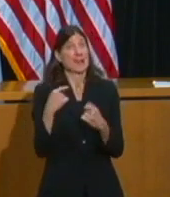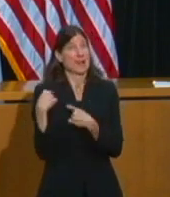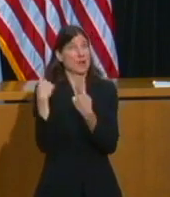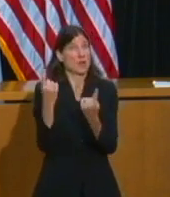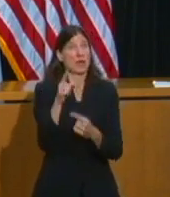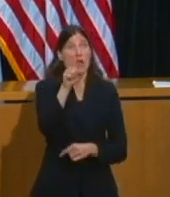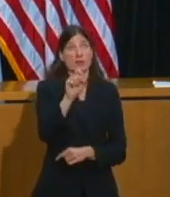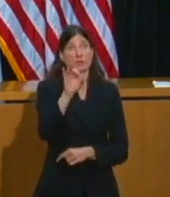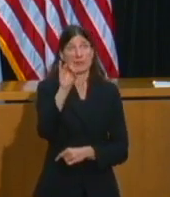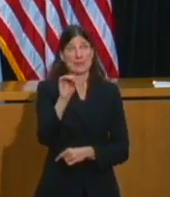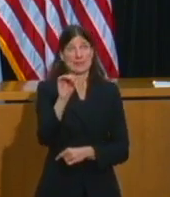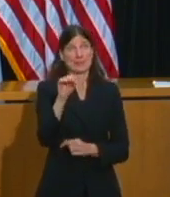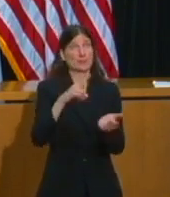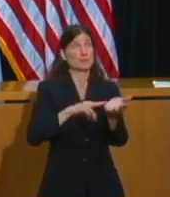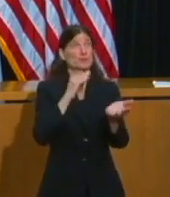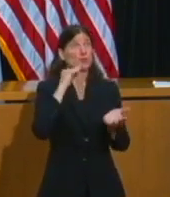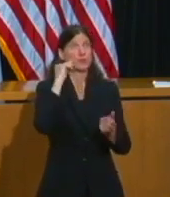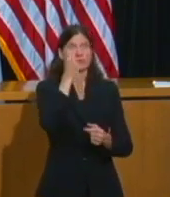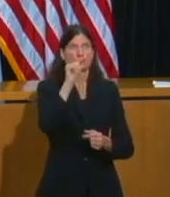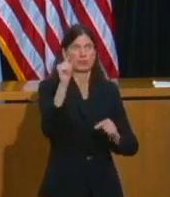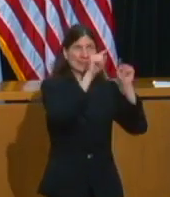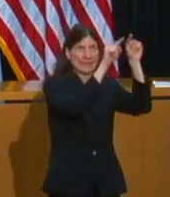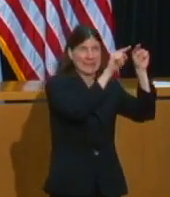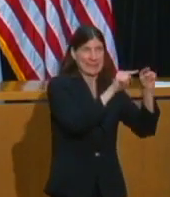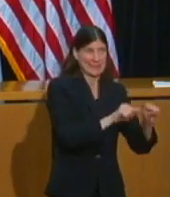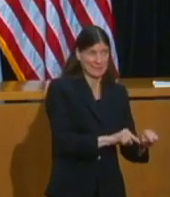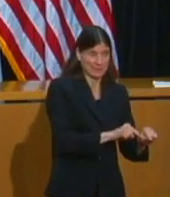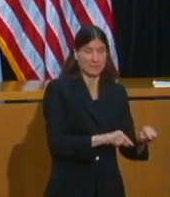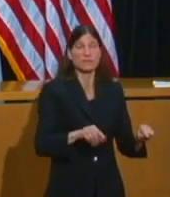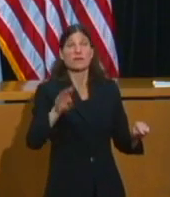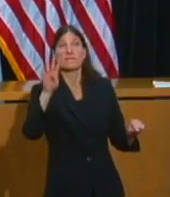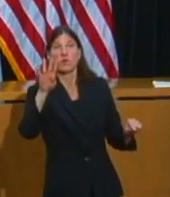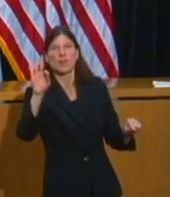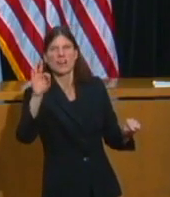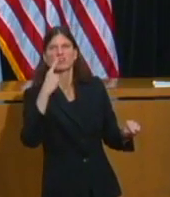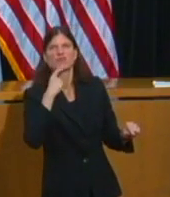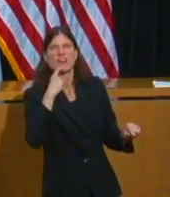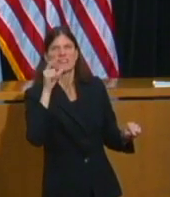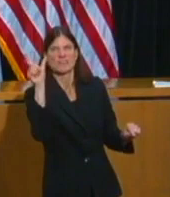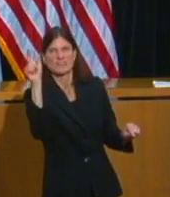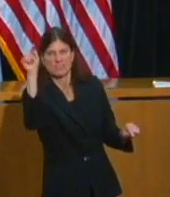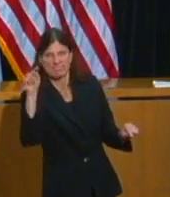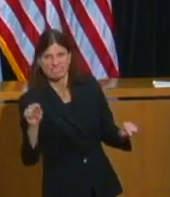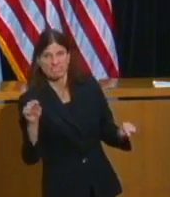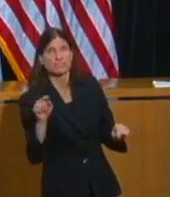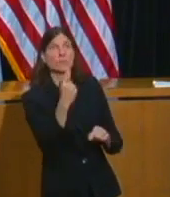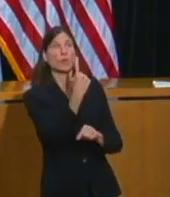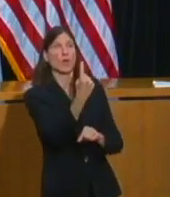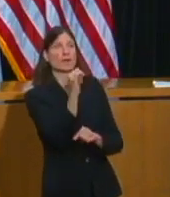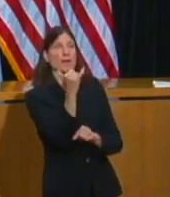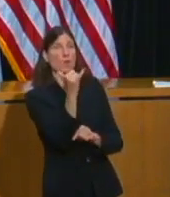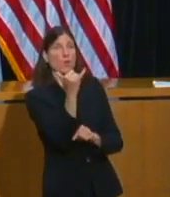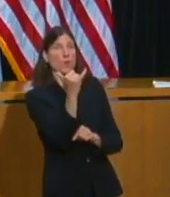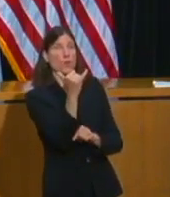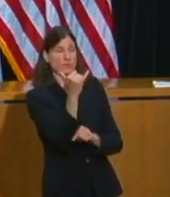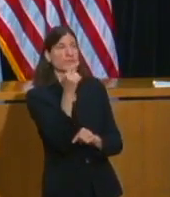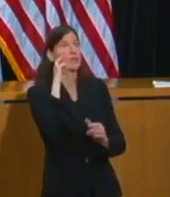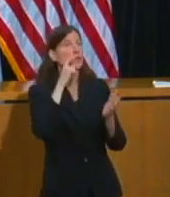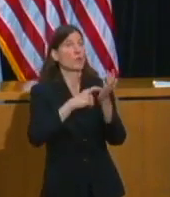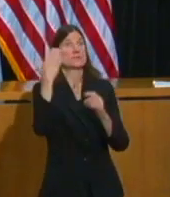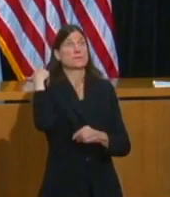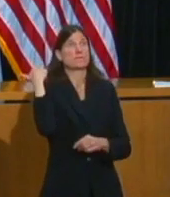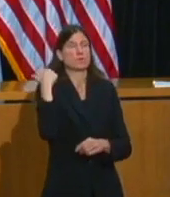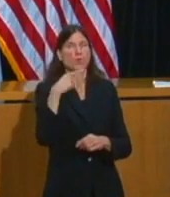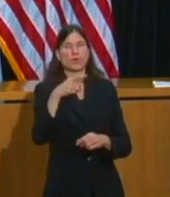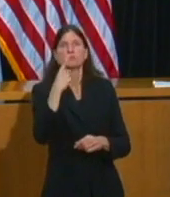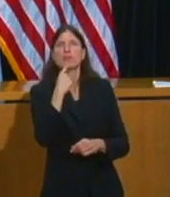49 facilities remain in the red. All facilities in the red and yellow will be audited again within the next 2 weeks and